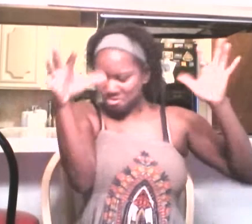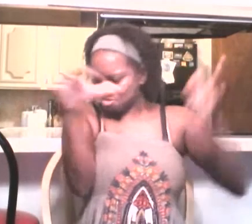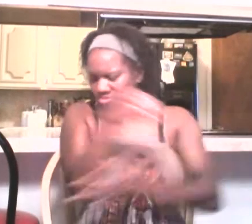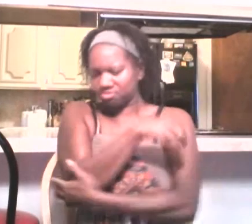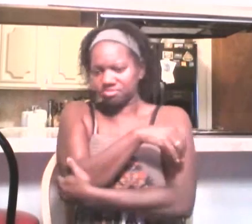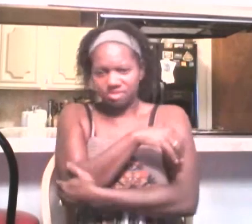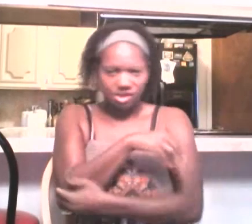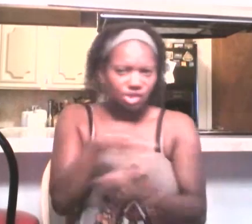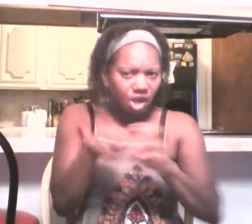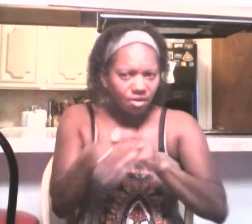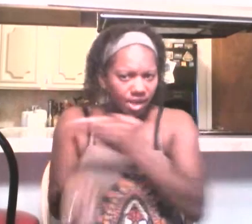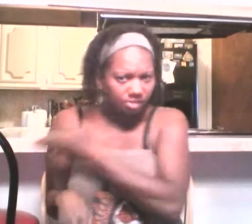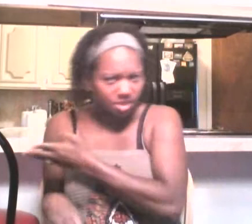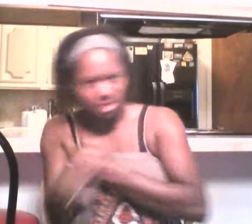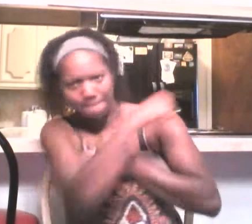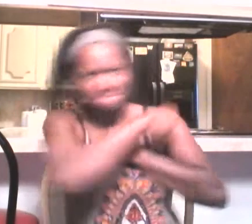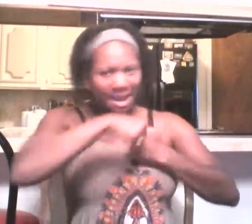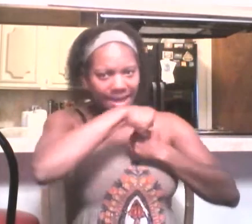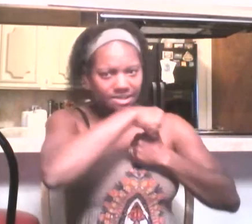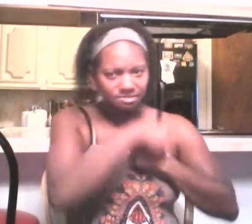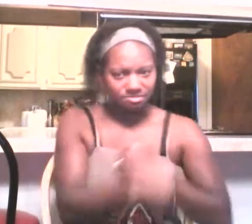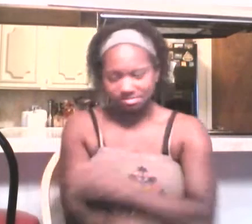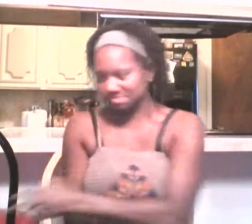Woohoo! Got a chair hanging right there. Bang it!